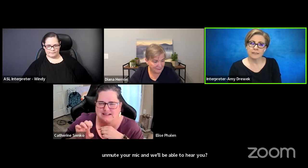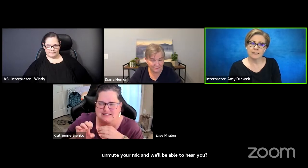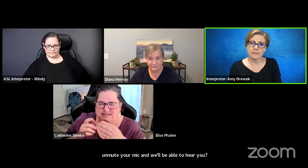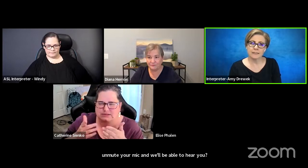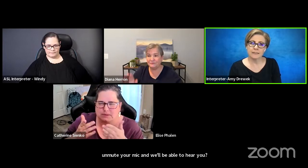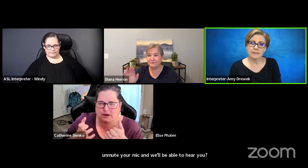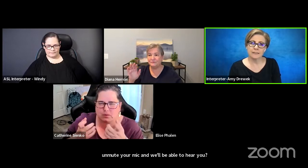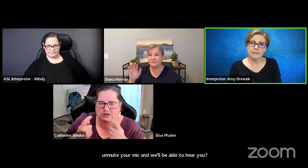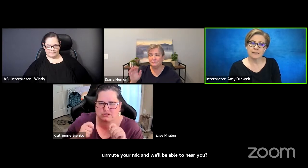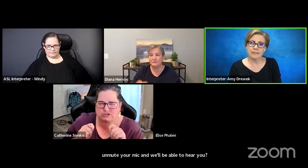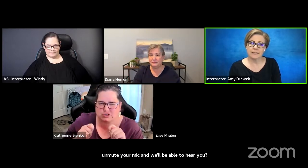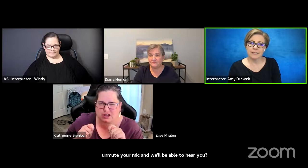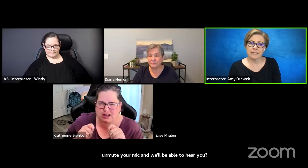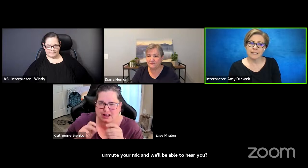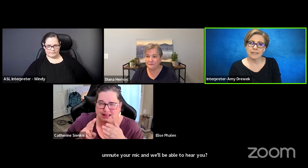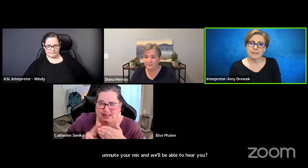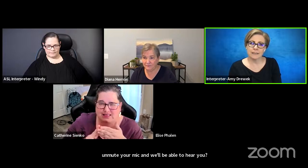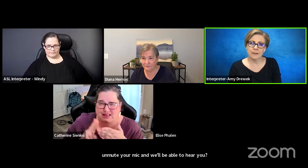Yikes.